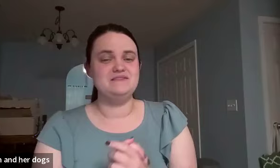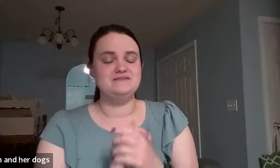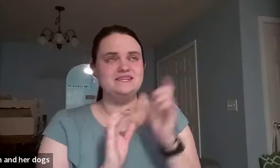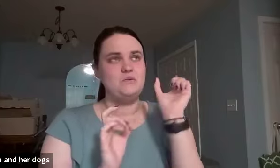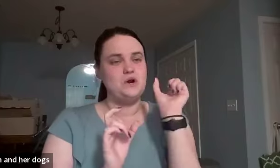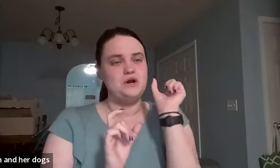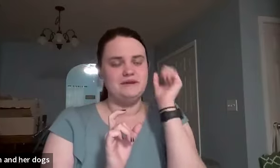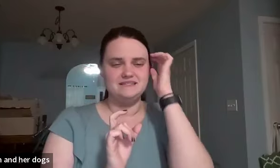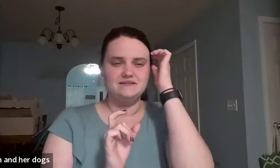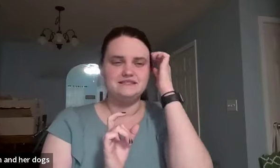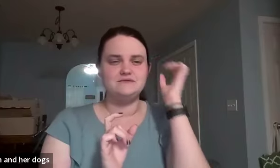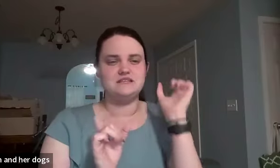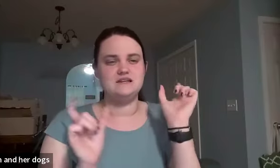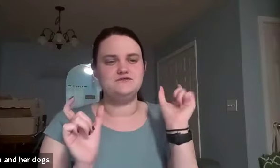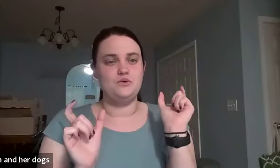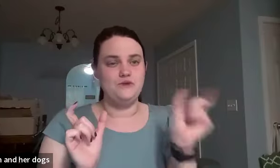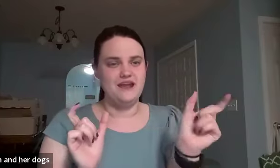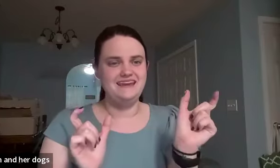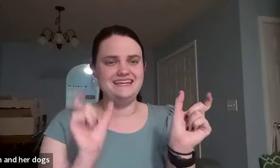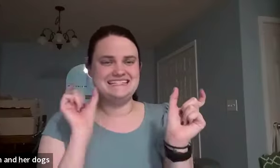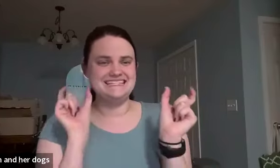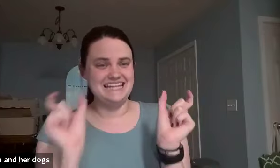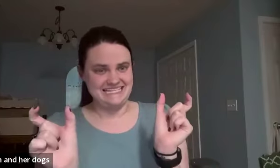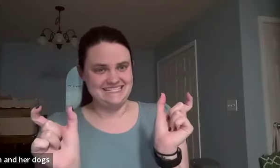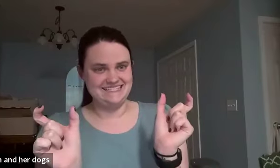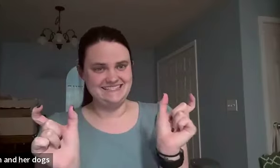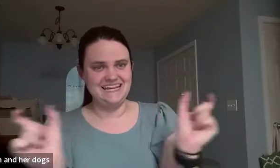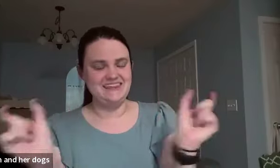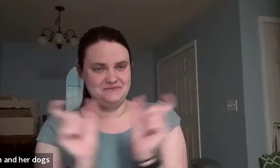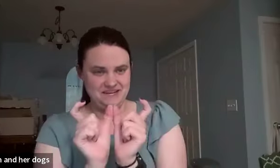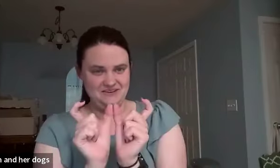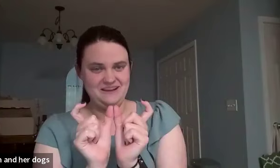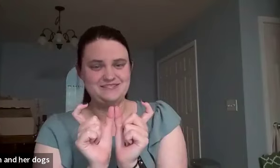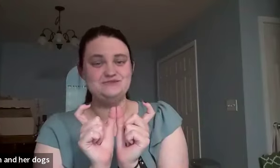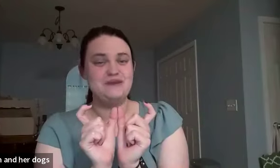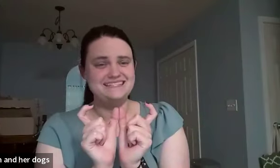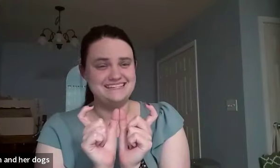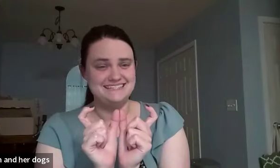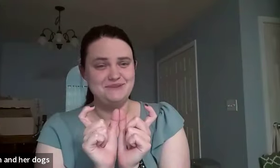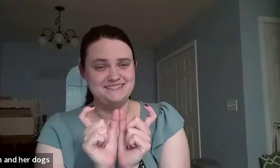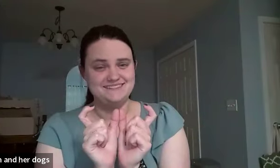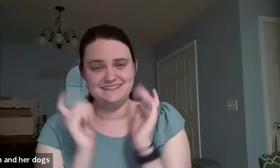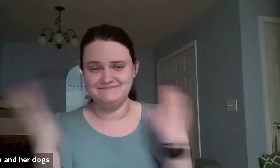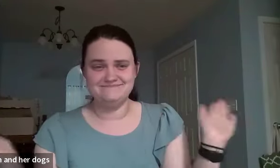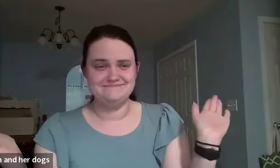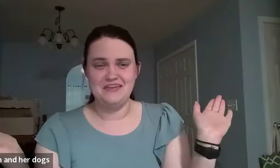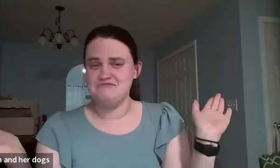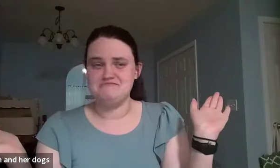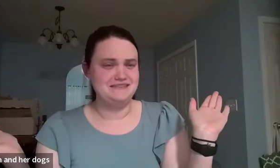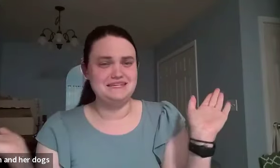be the word, basically it's the signs for red and slice, and they come together. Okay, so it's red slices, basically. That's